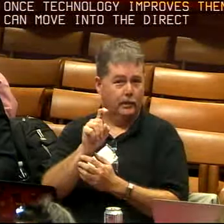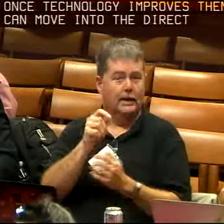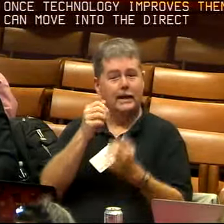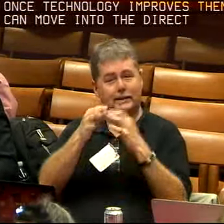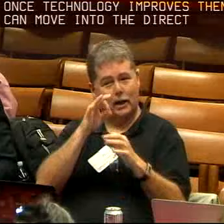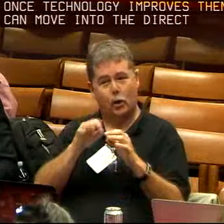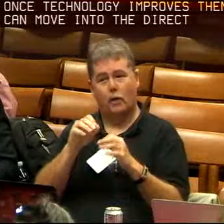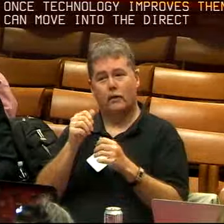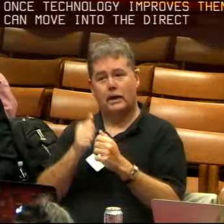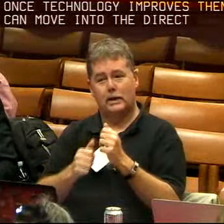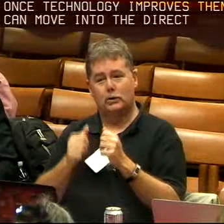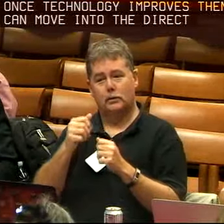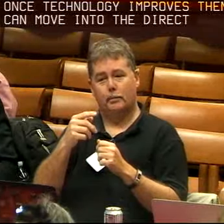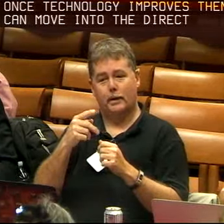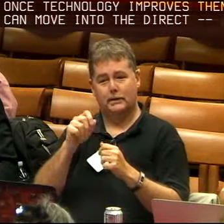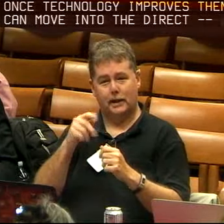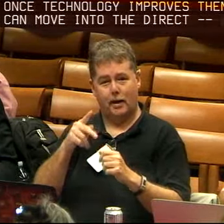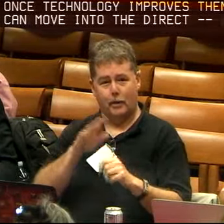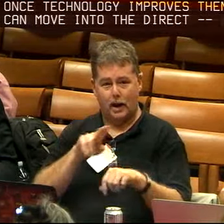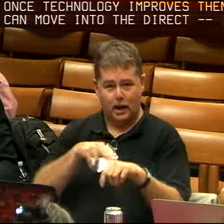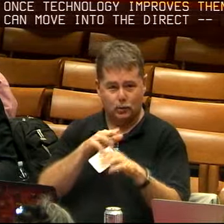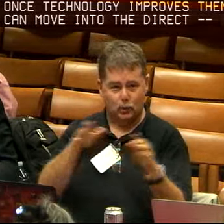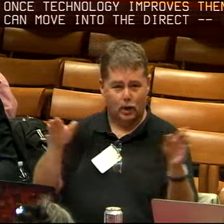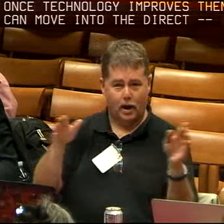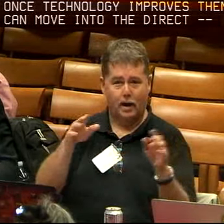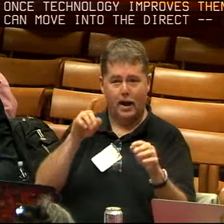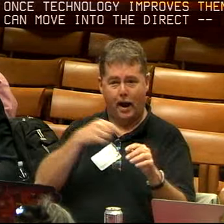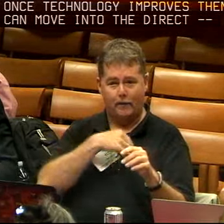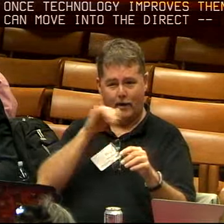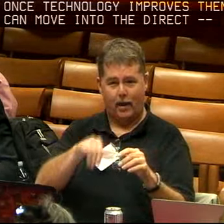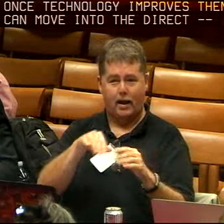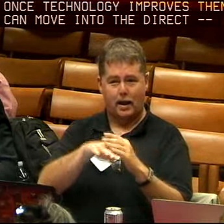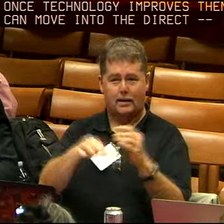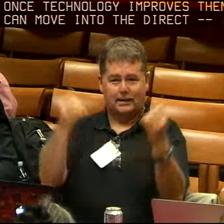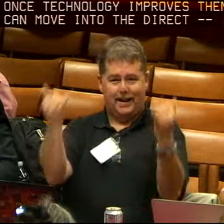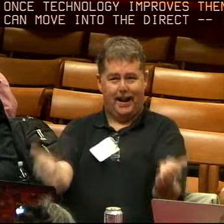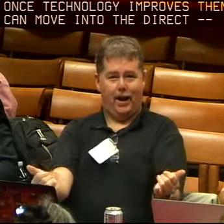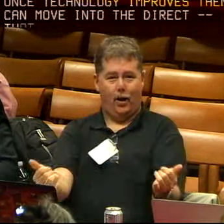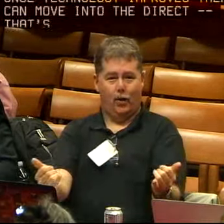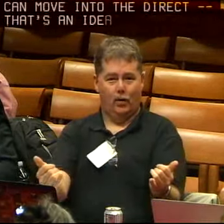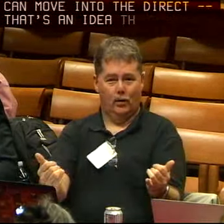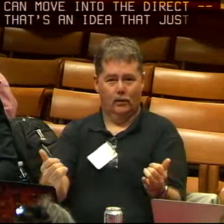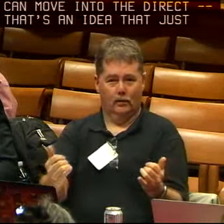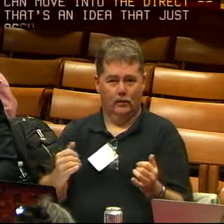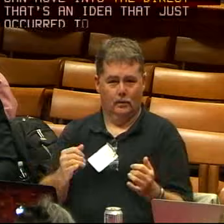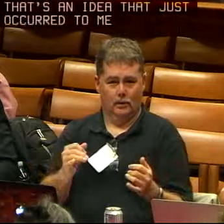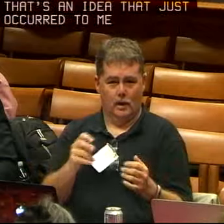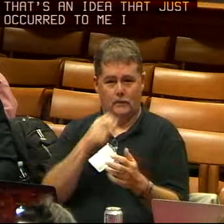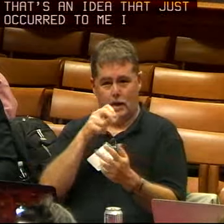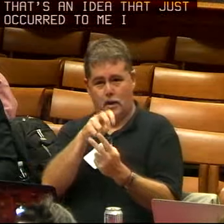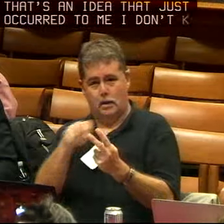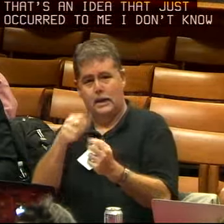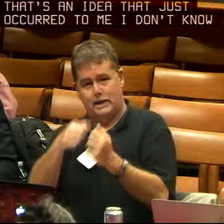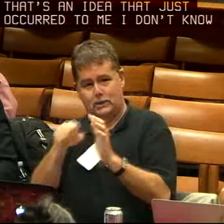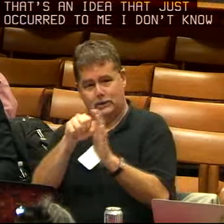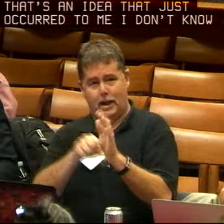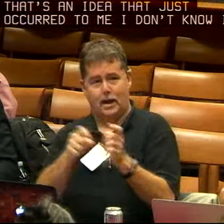just occurred to me. I don't know if that would help. But instead of each PSAP nationwide having to have access right now, maybe